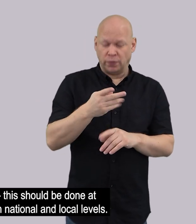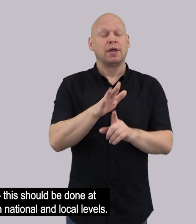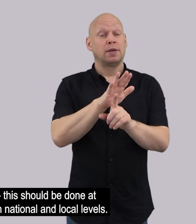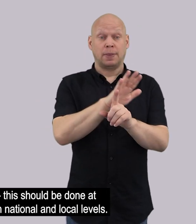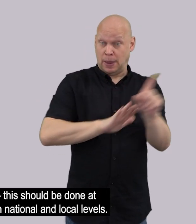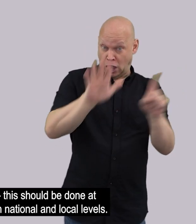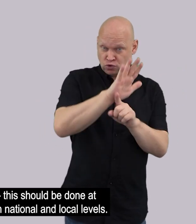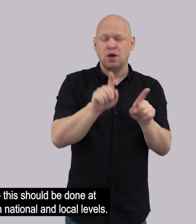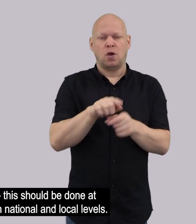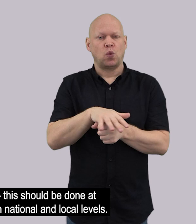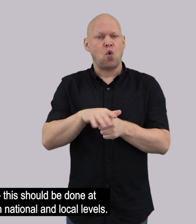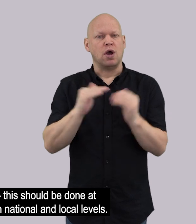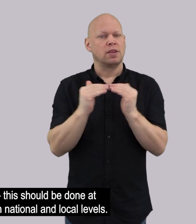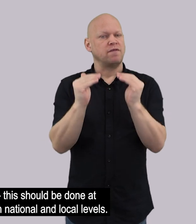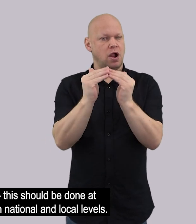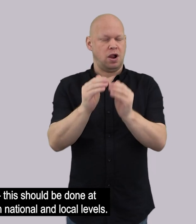national and local levels.